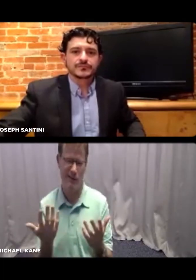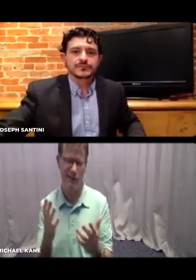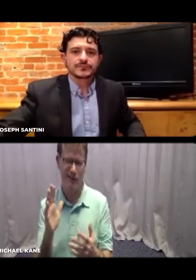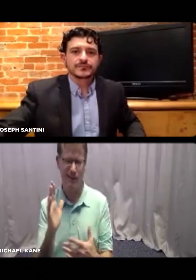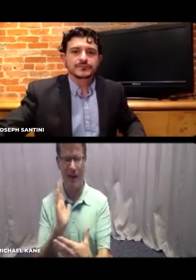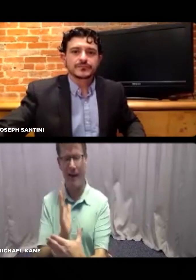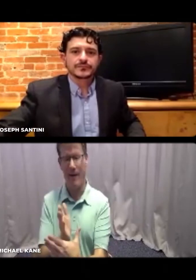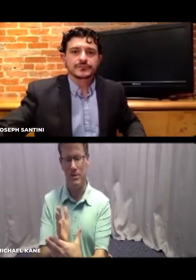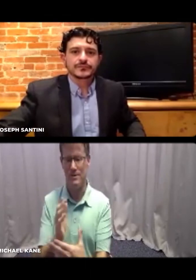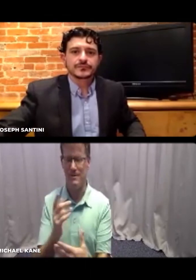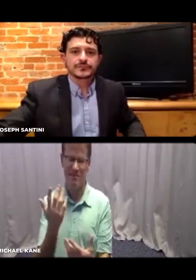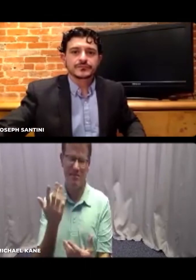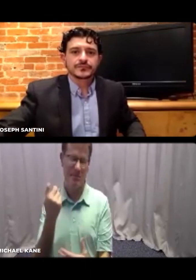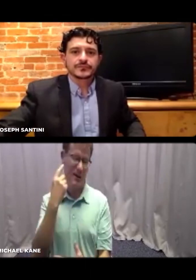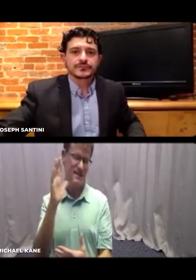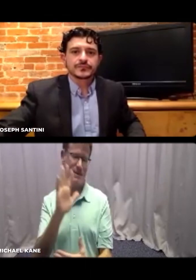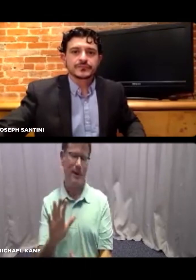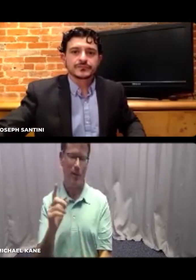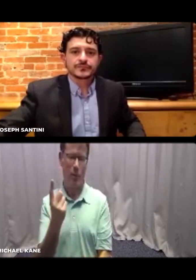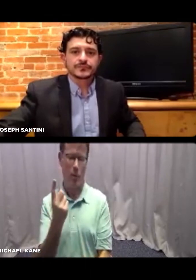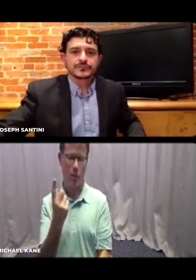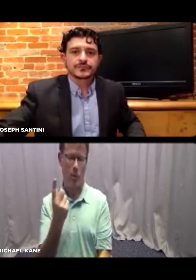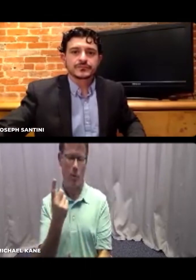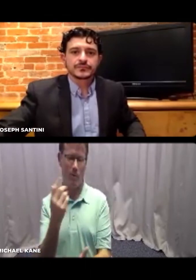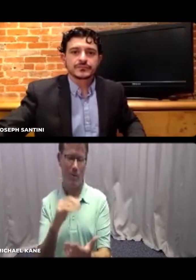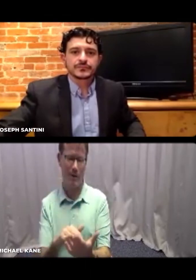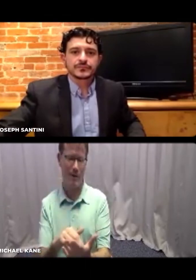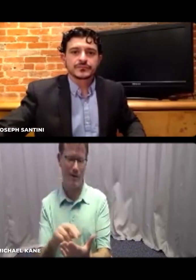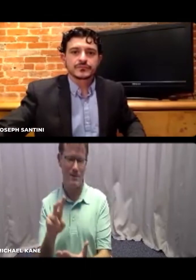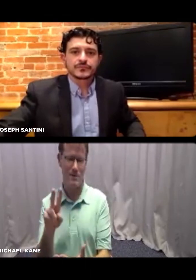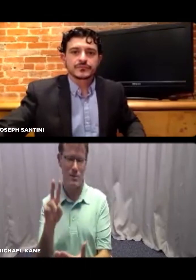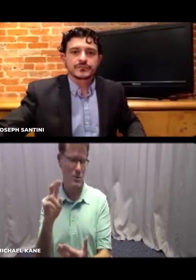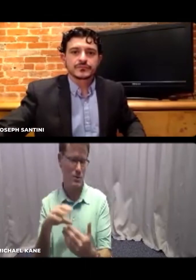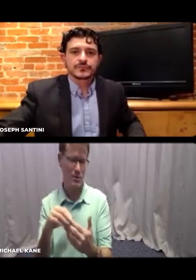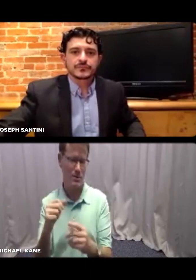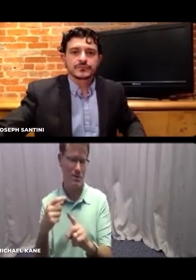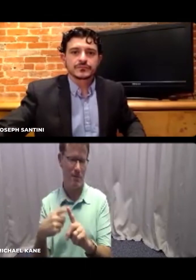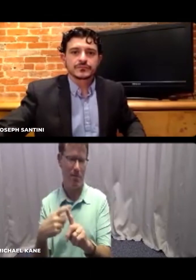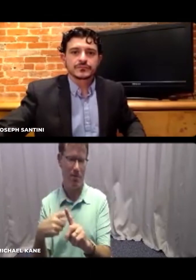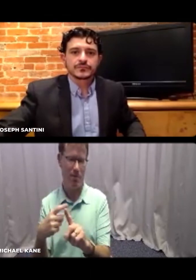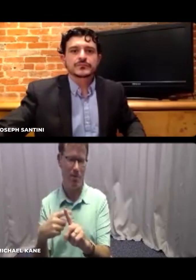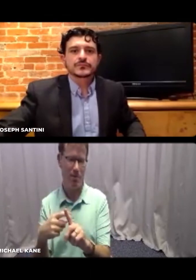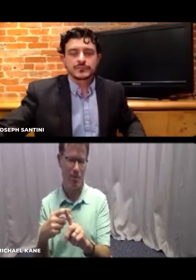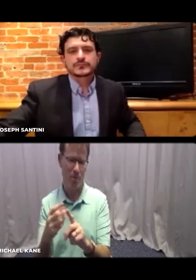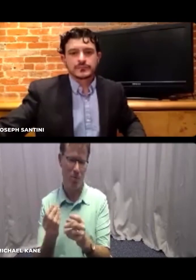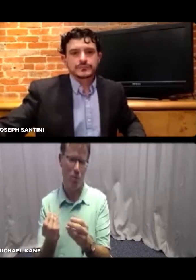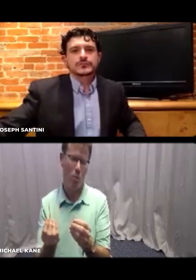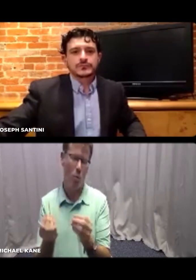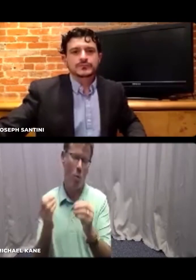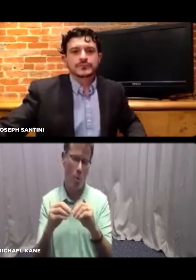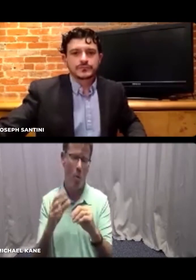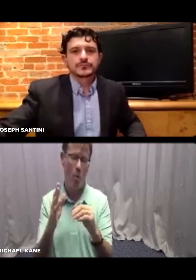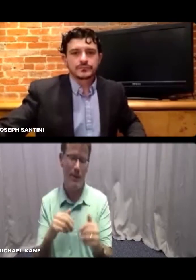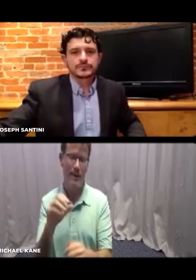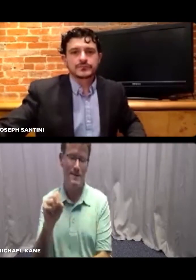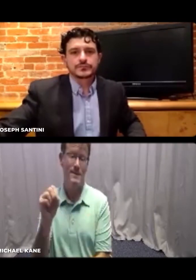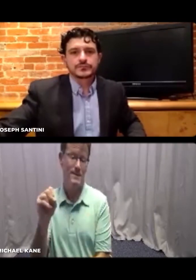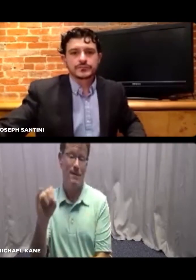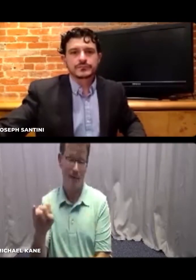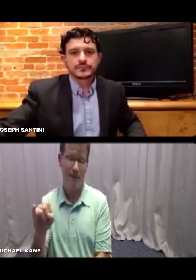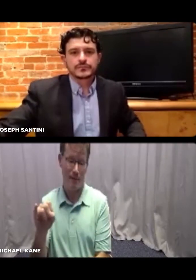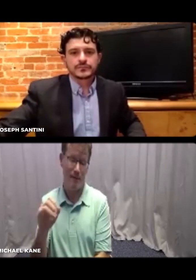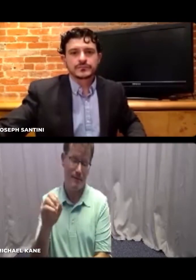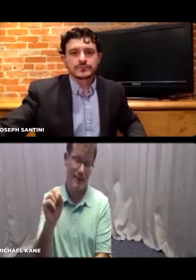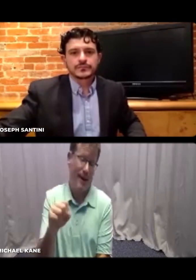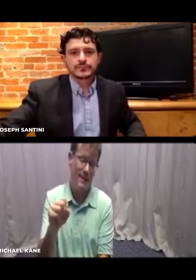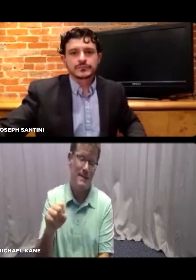the average amount is really only about $1,200 a month. That is more than SSI.